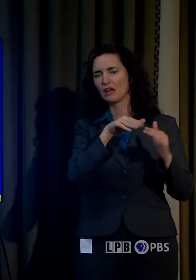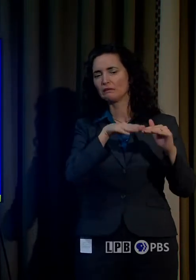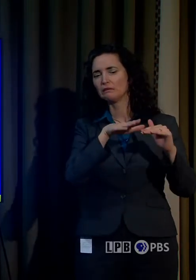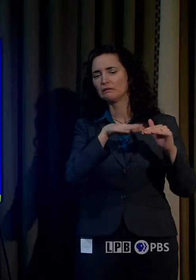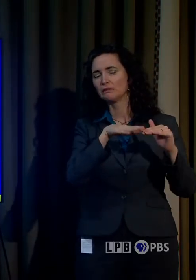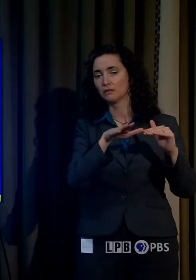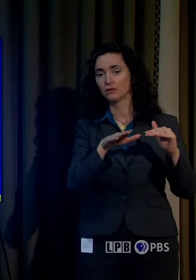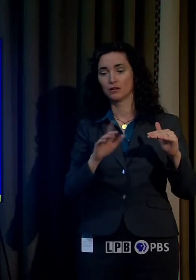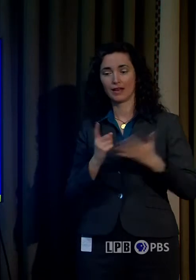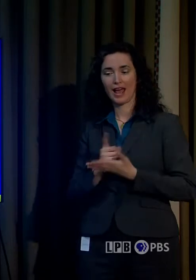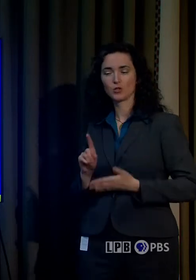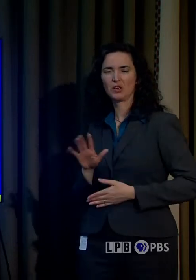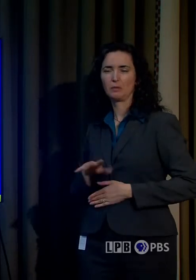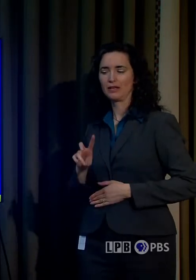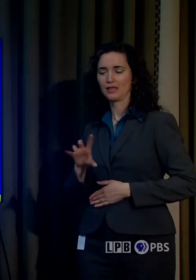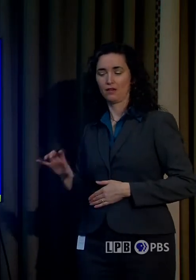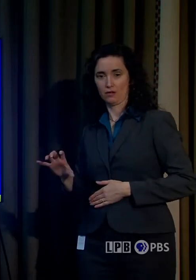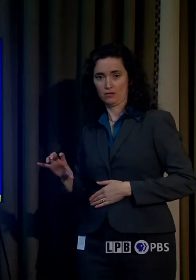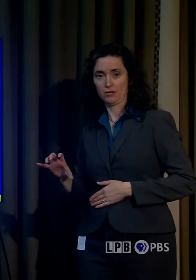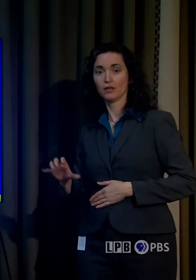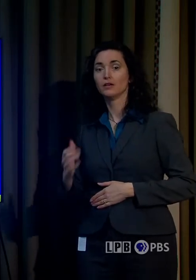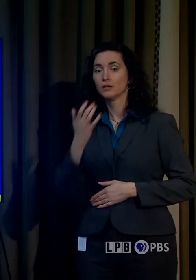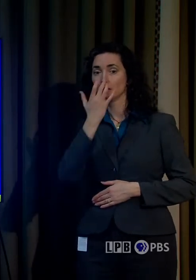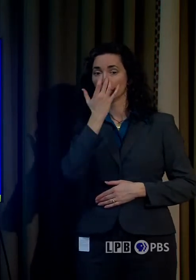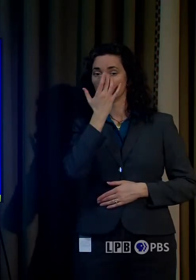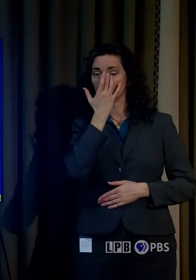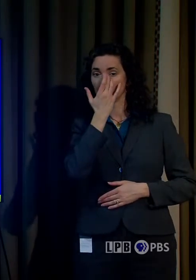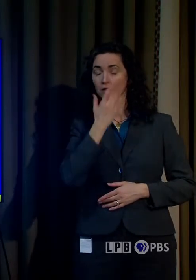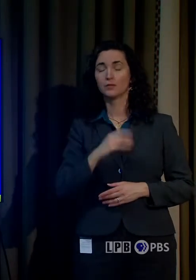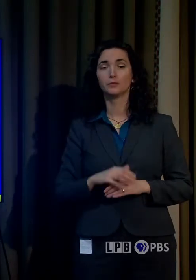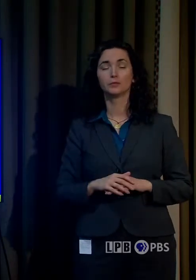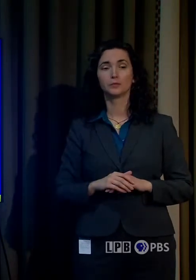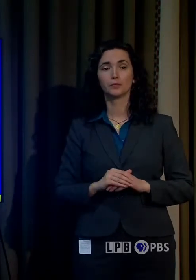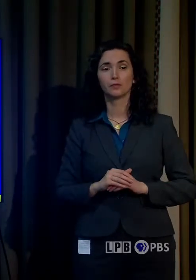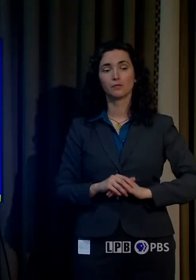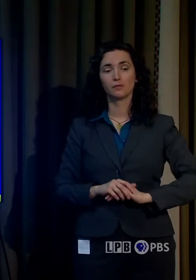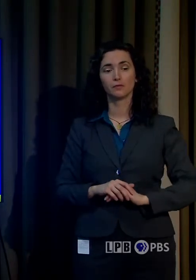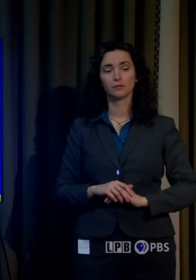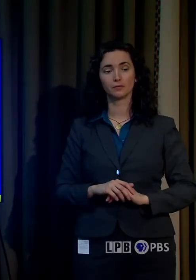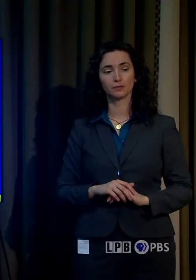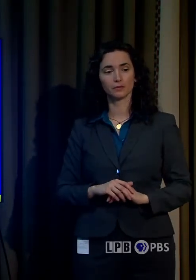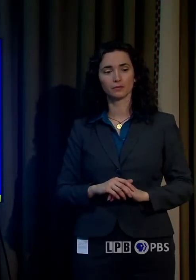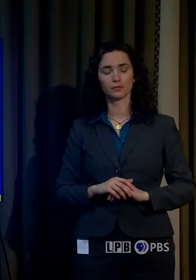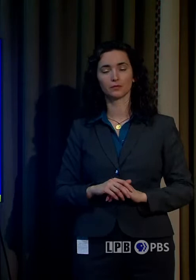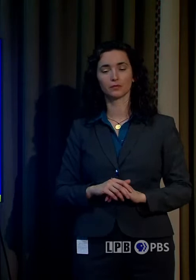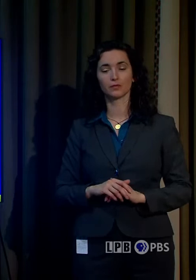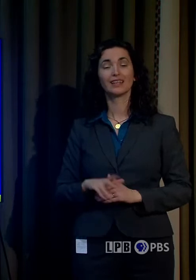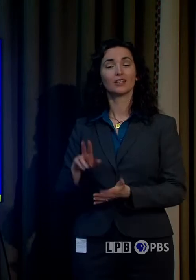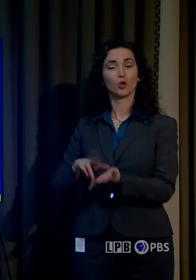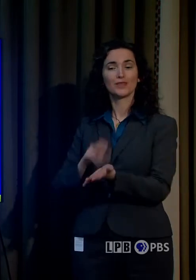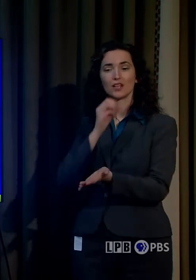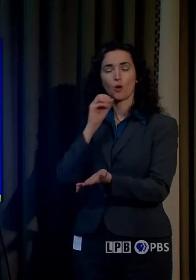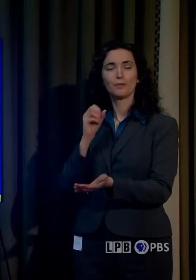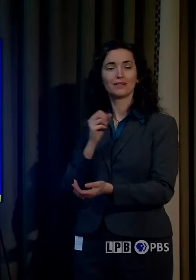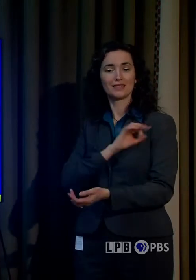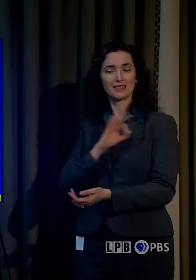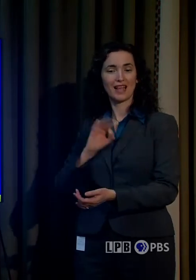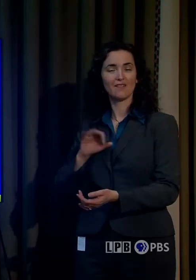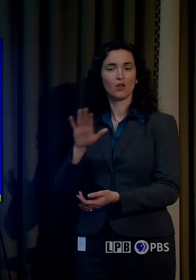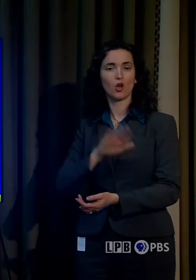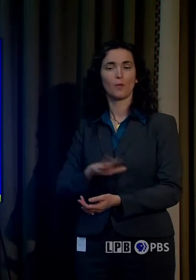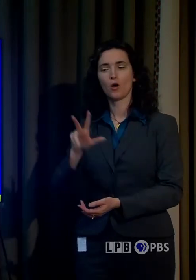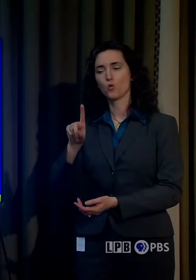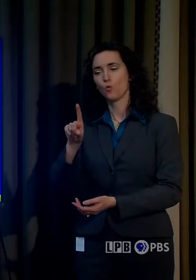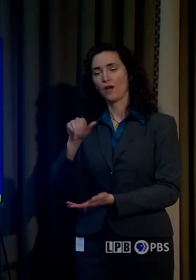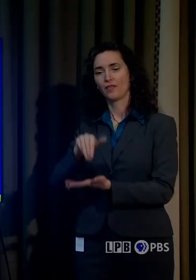about 700 last week. We had just over 1,300 new cases of COVID in nursing home staff. That's